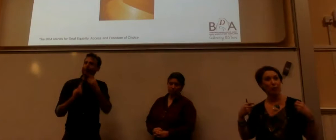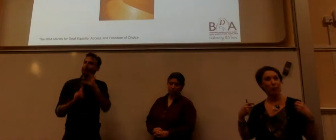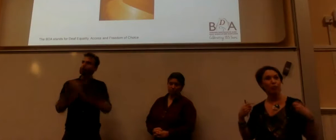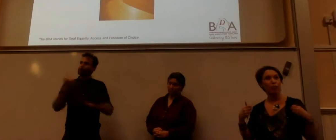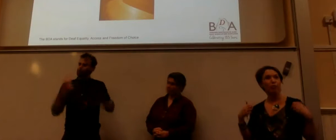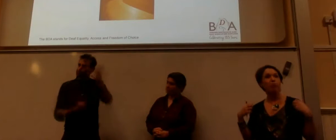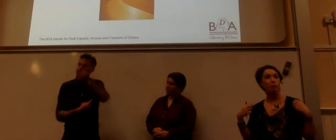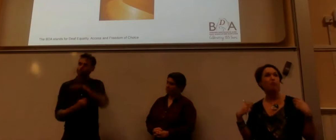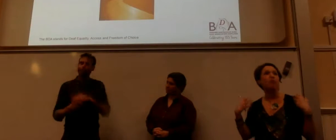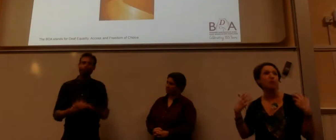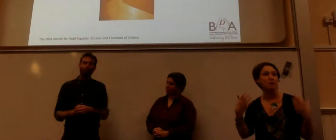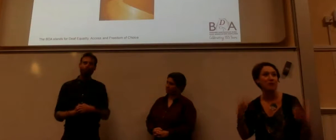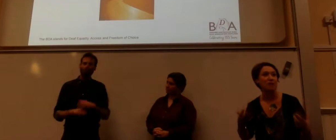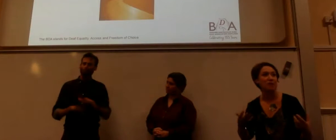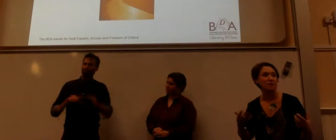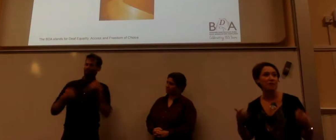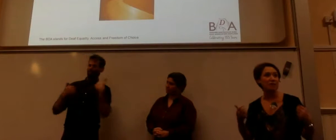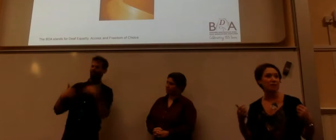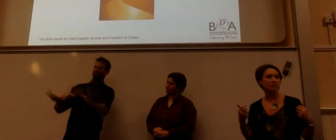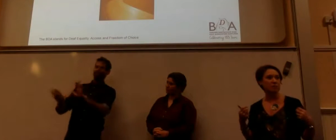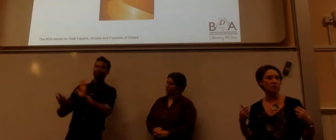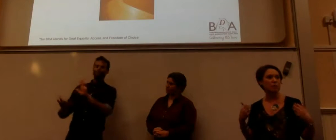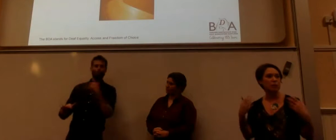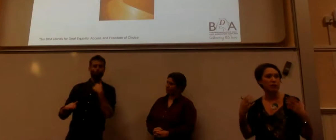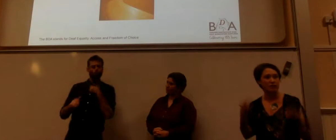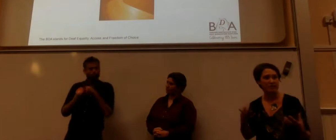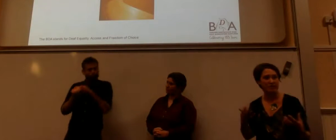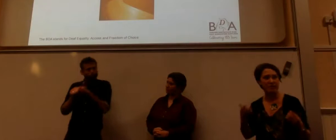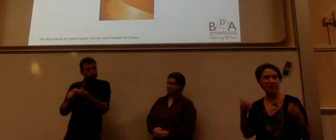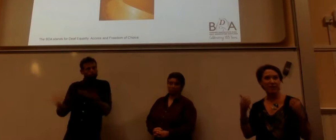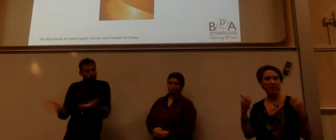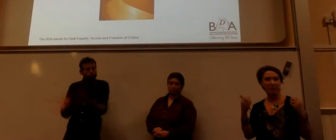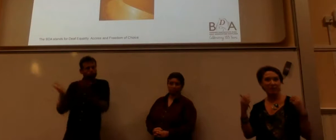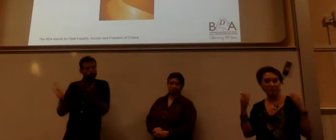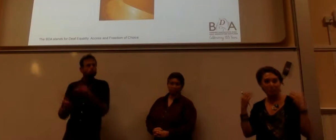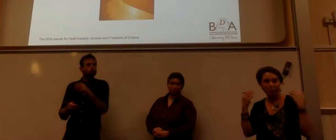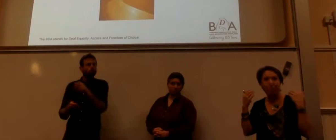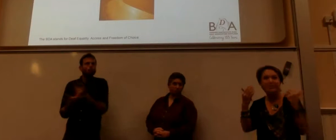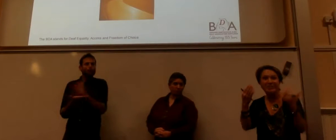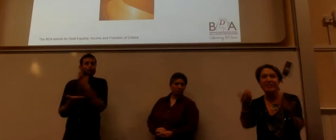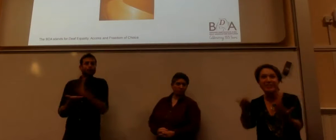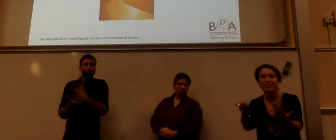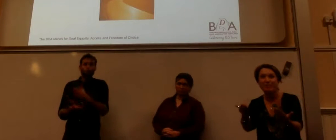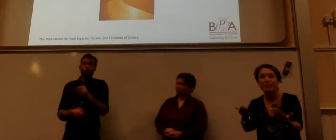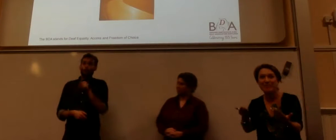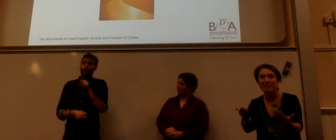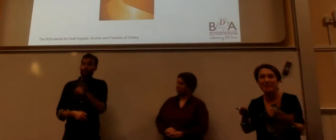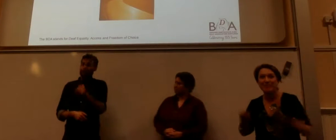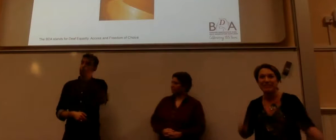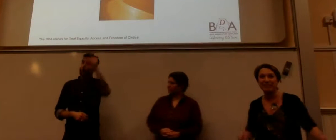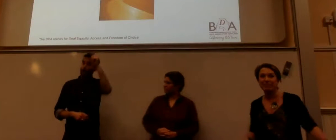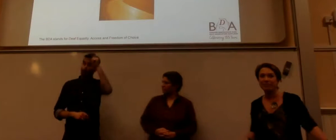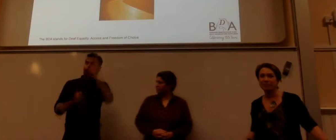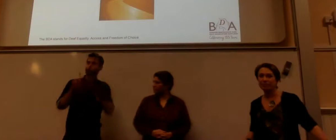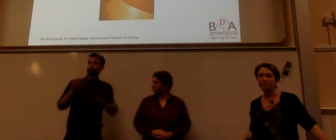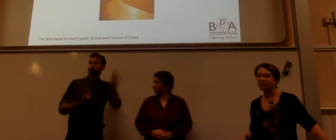about what the views are of the community, what the priorities are, and you know, what it is that they're